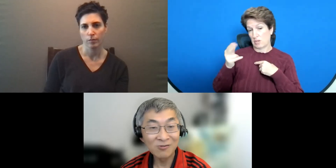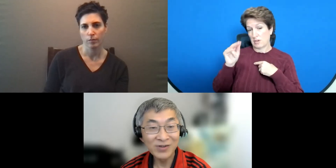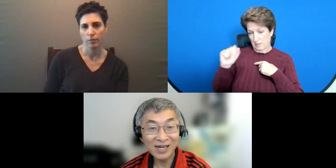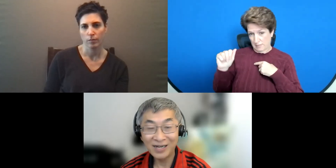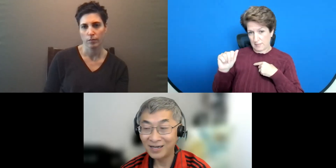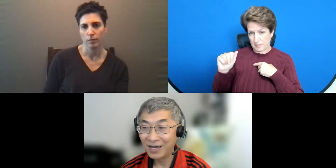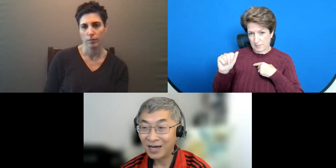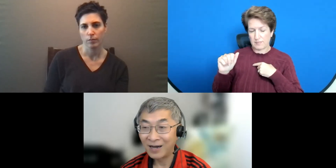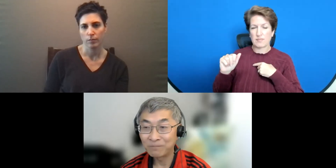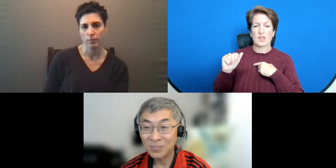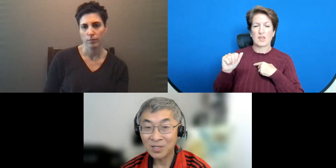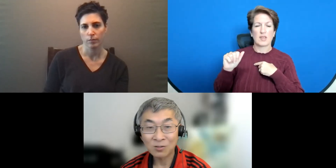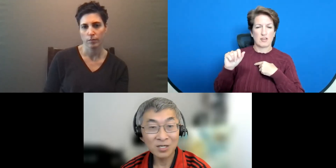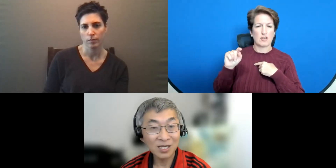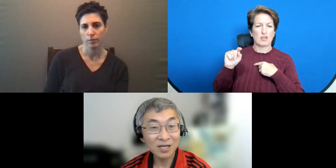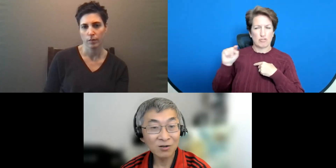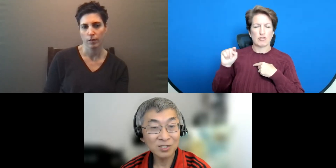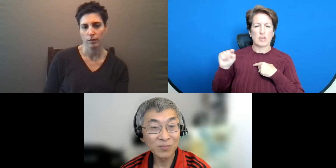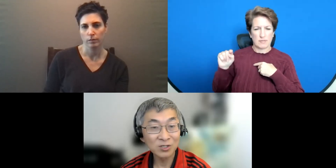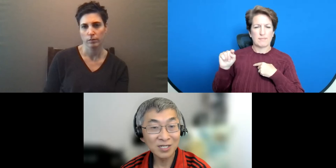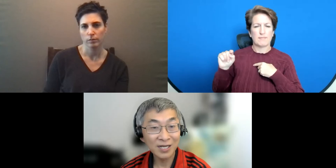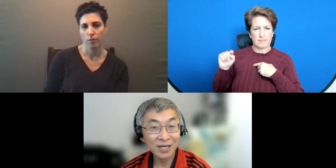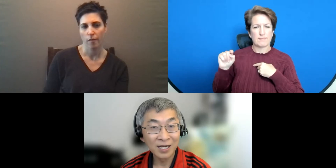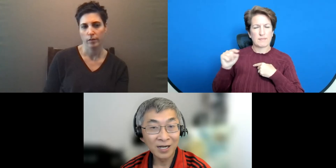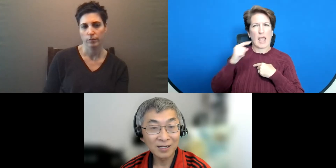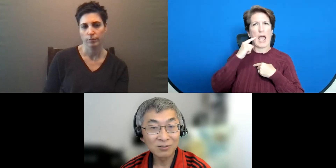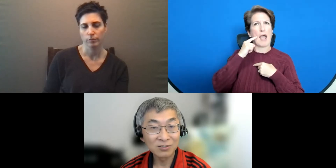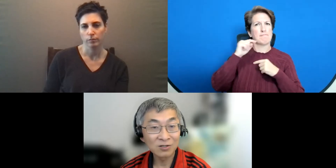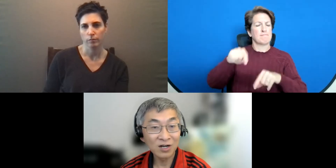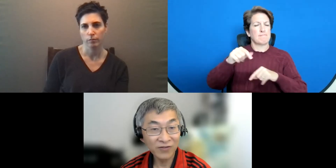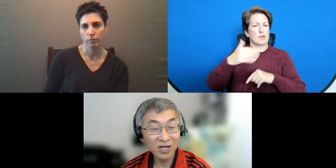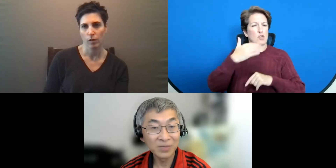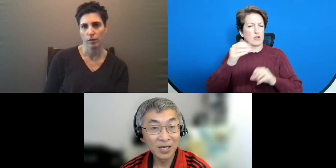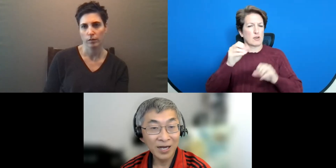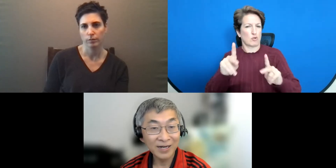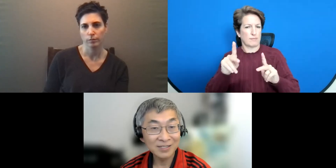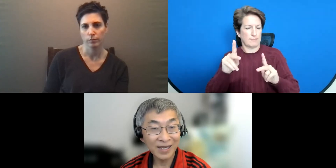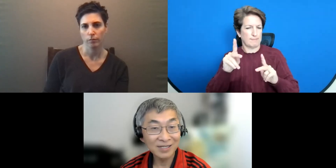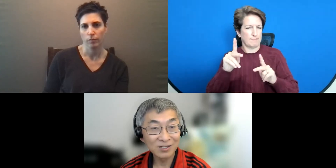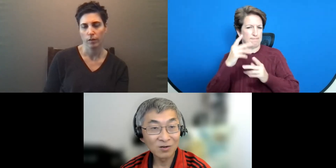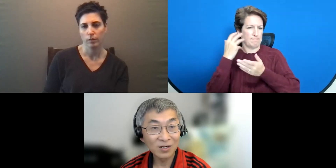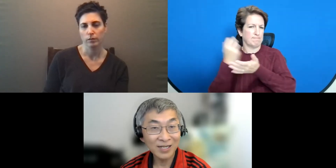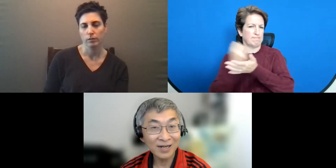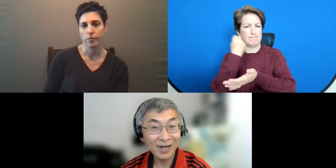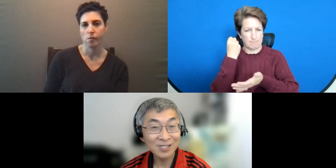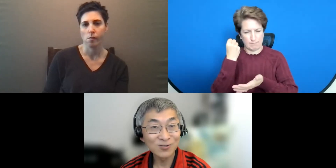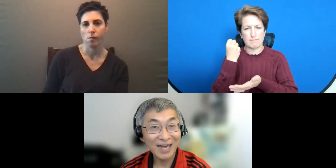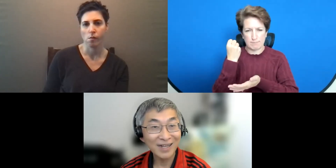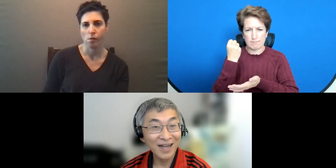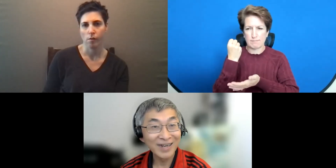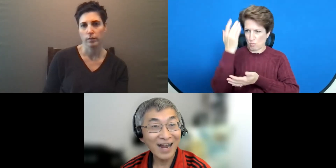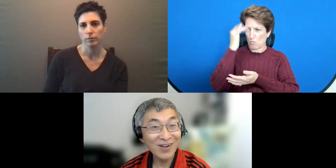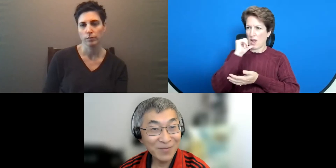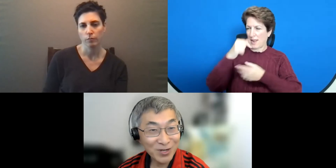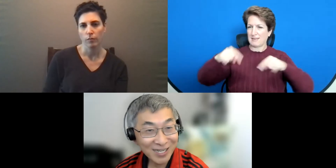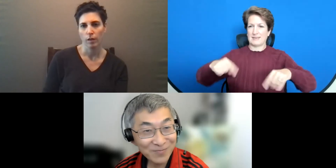she really took the opportunity and to affirm and says, you know, let's do that.